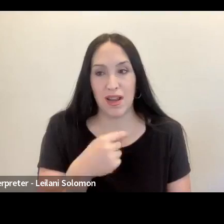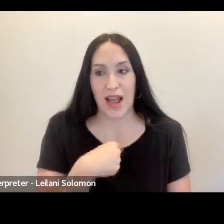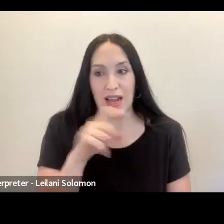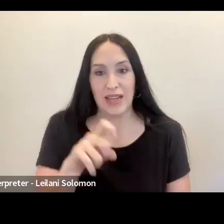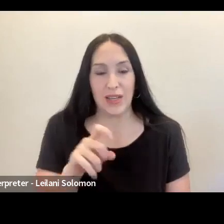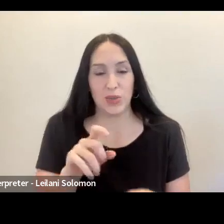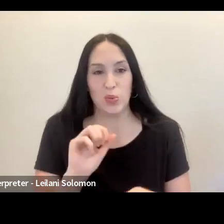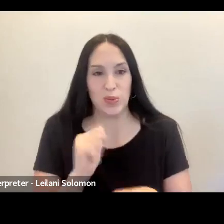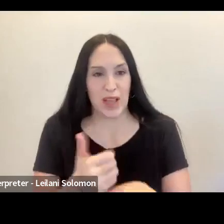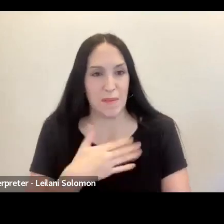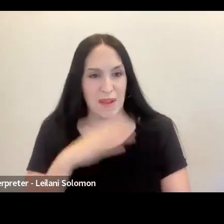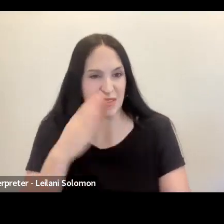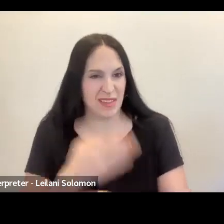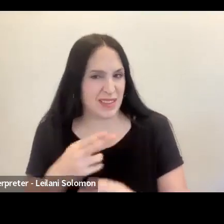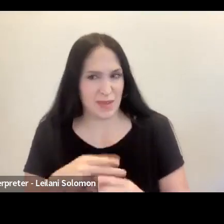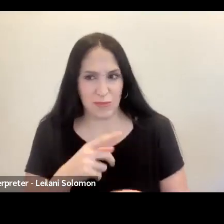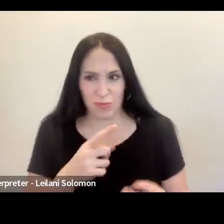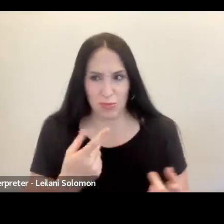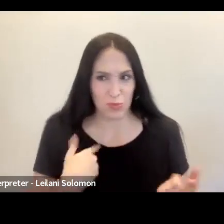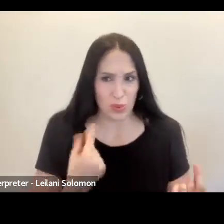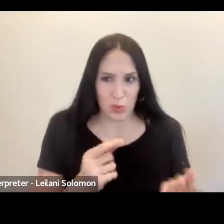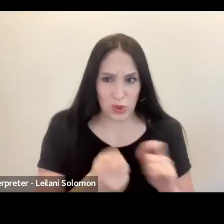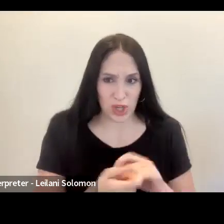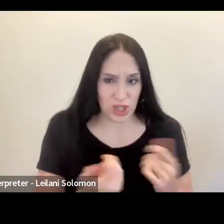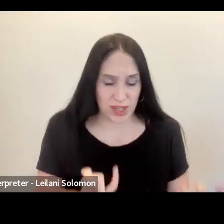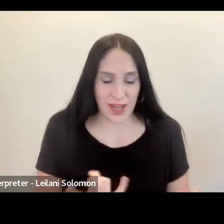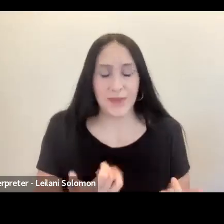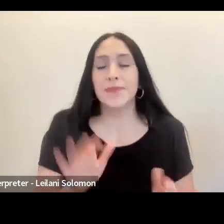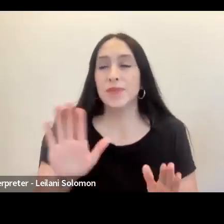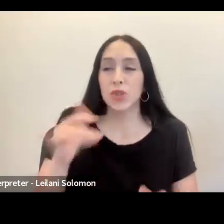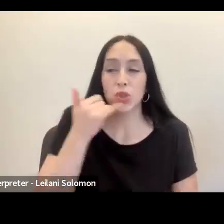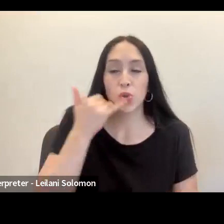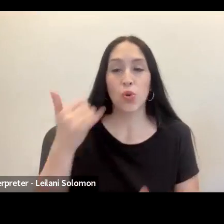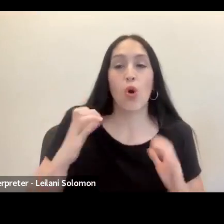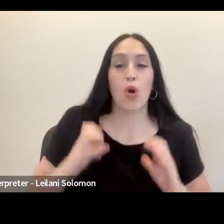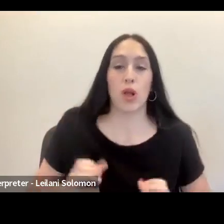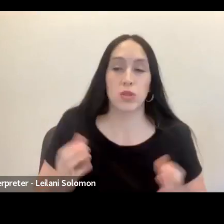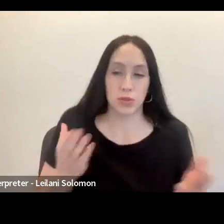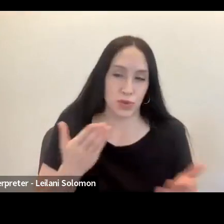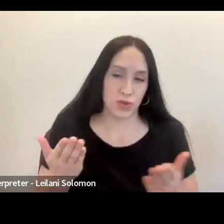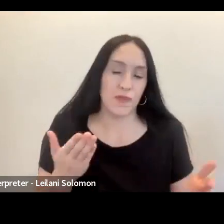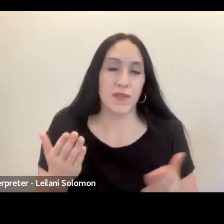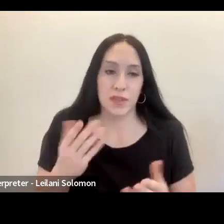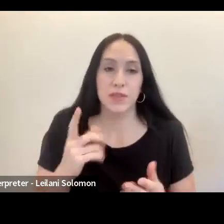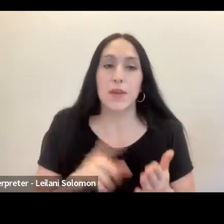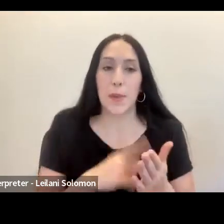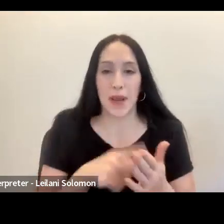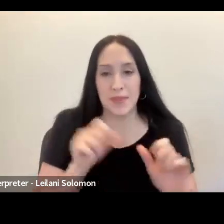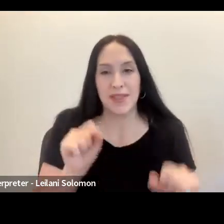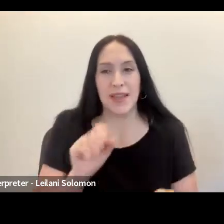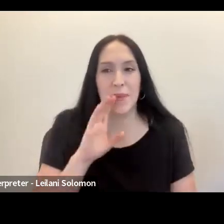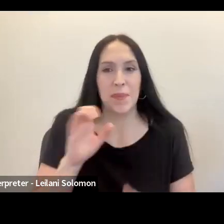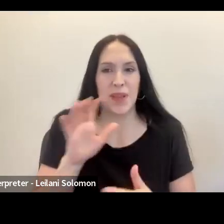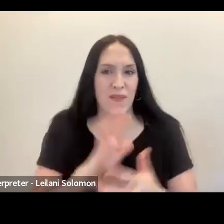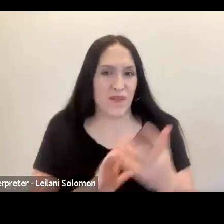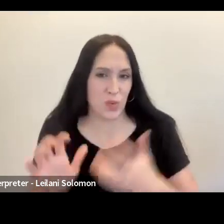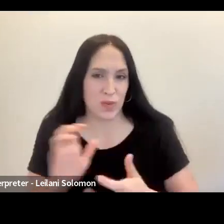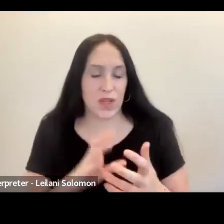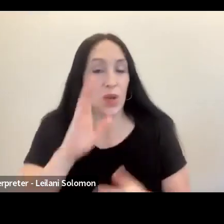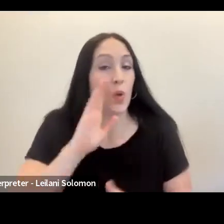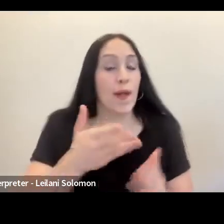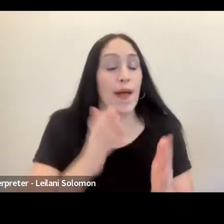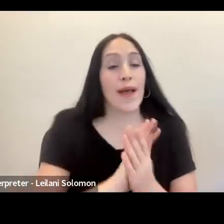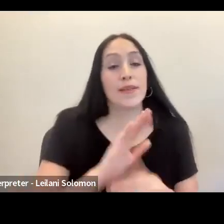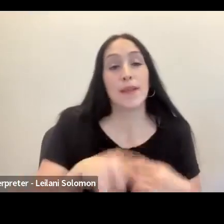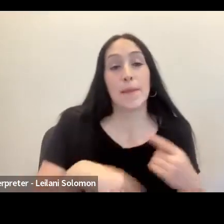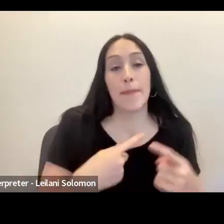customer service. So sometimes it can be a little confusing when the enrollment process is, because we'll ask about the beneficiary, the individual with a